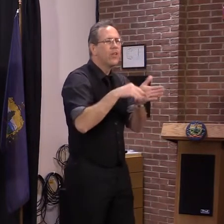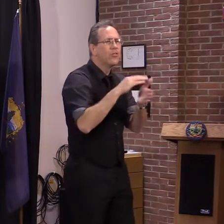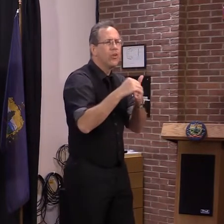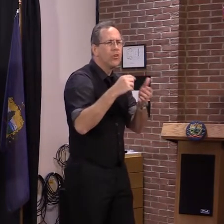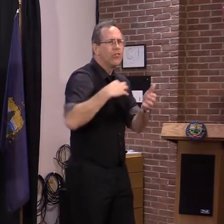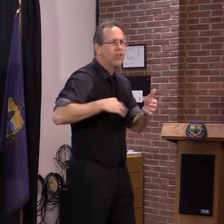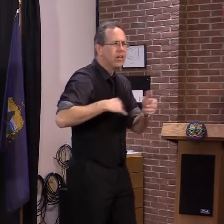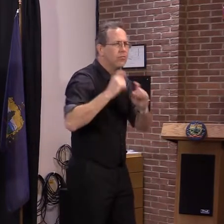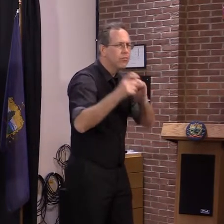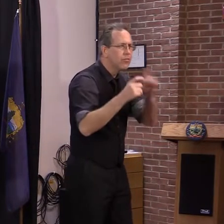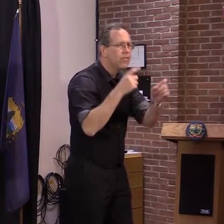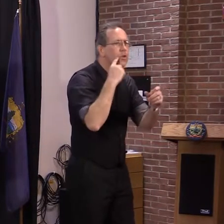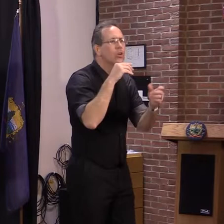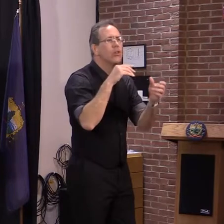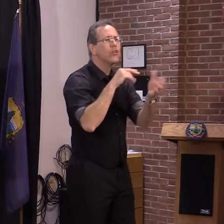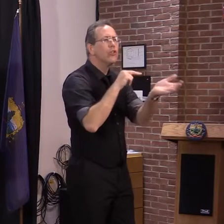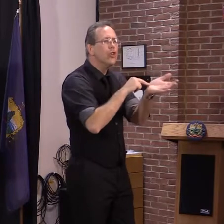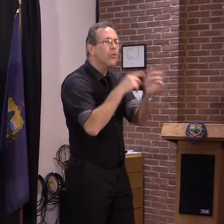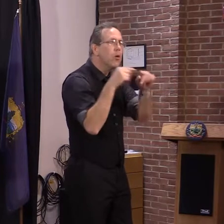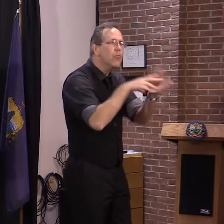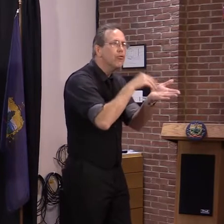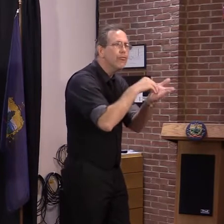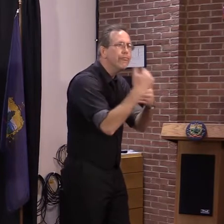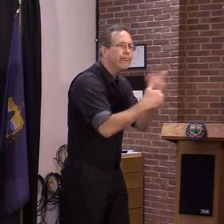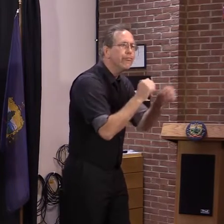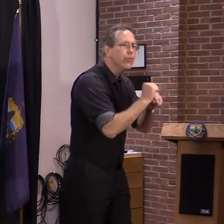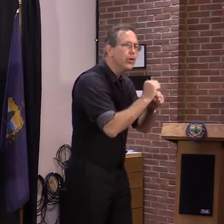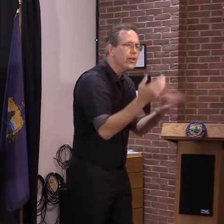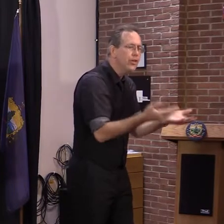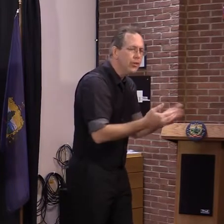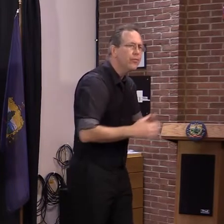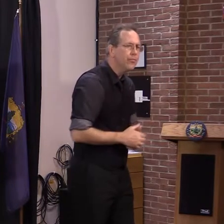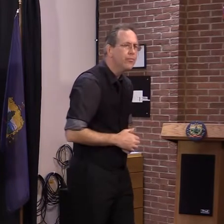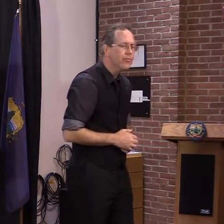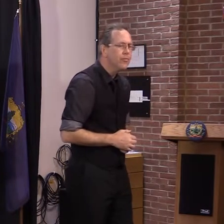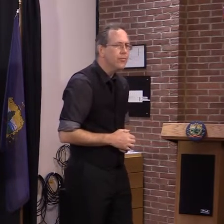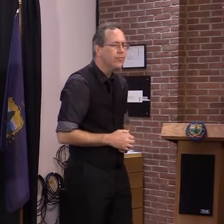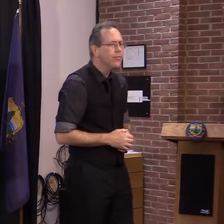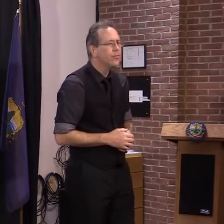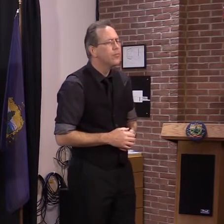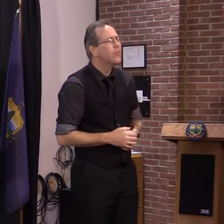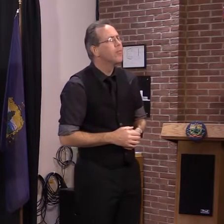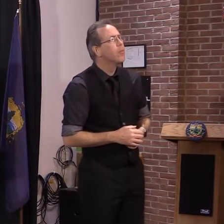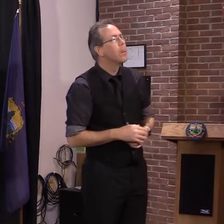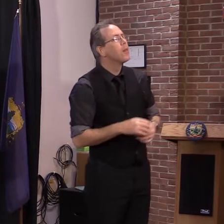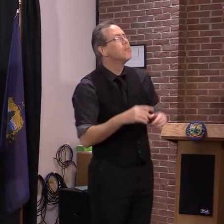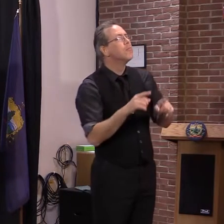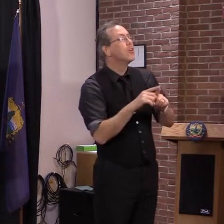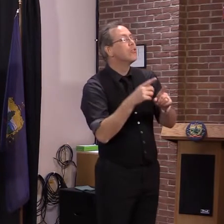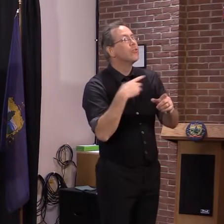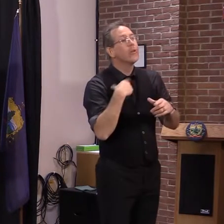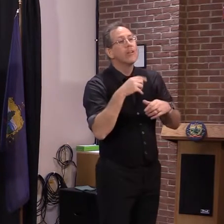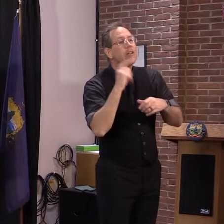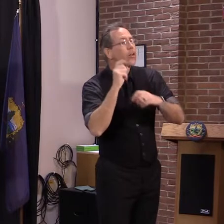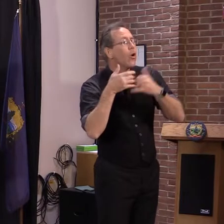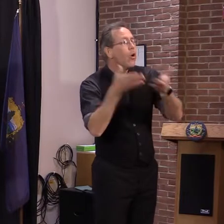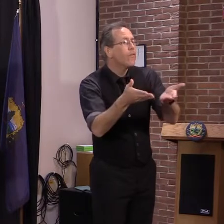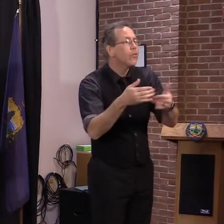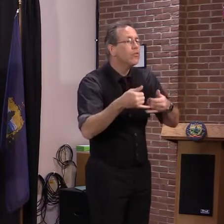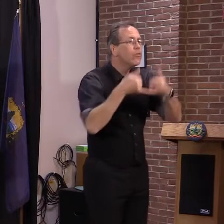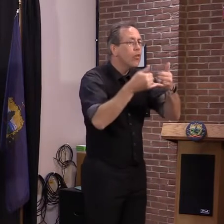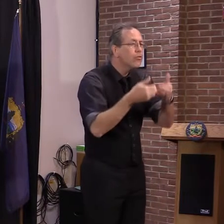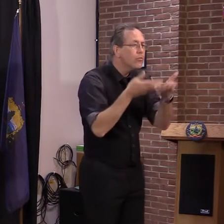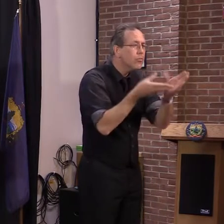educators. The governor's budget request also includes, as previously stated, scholarships for Vermonters and out-of-staters who